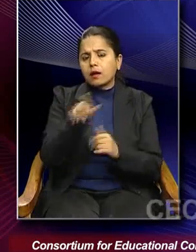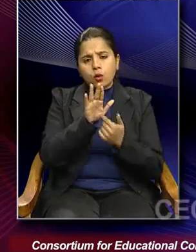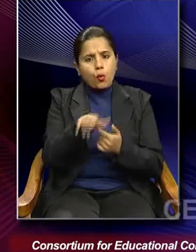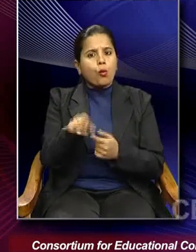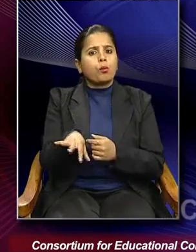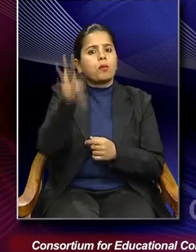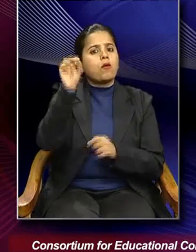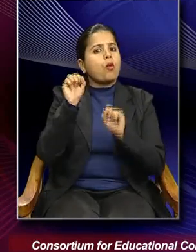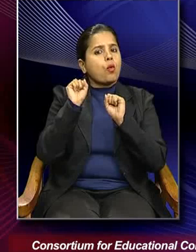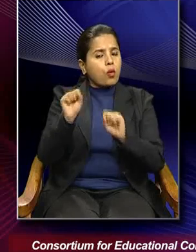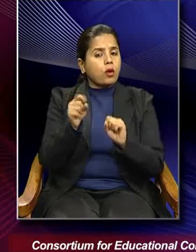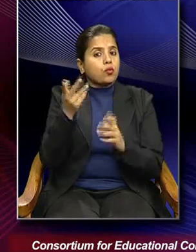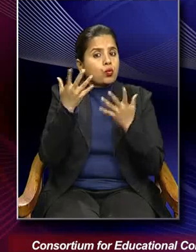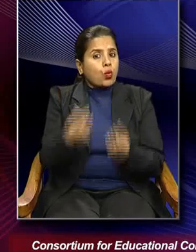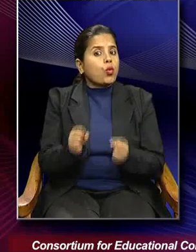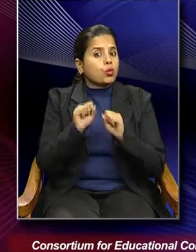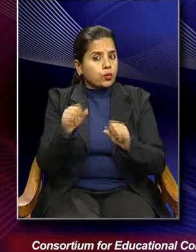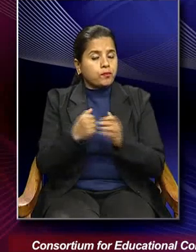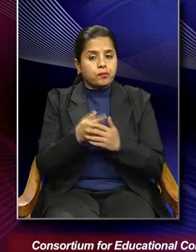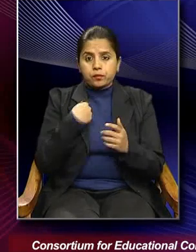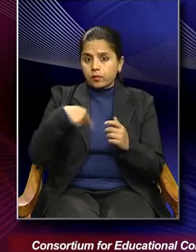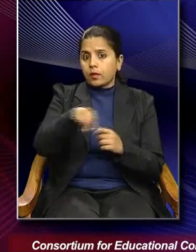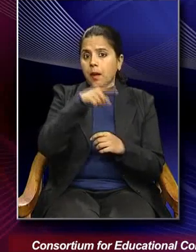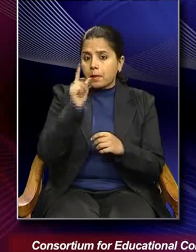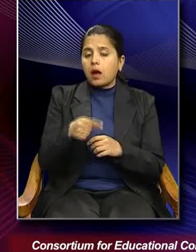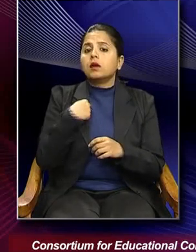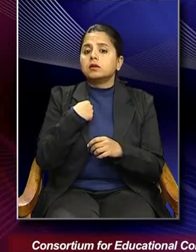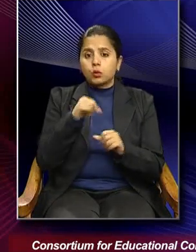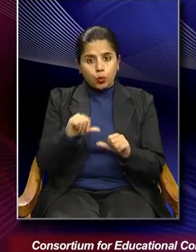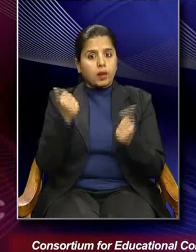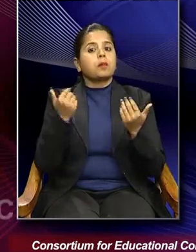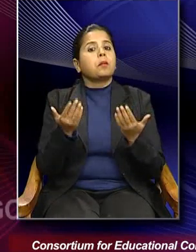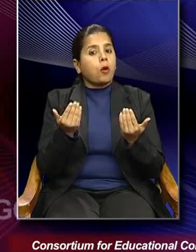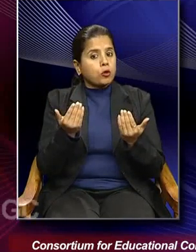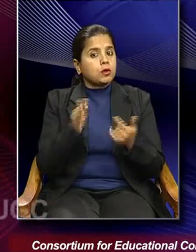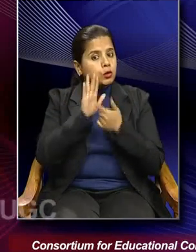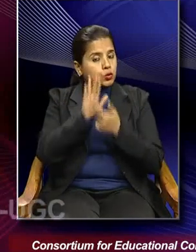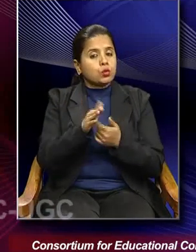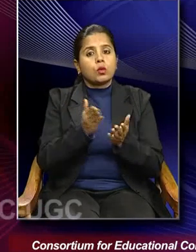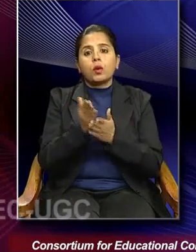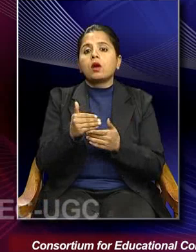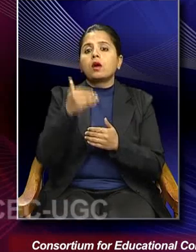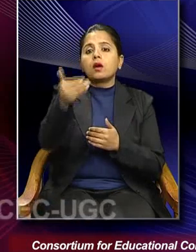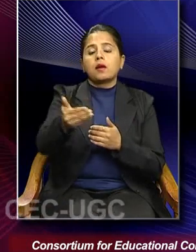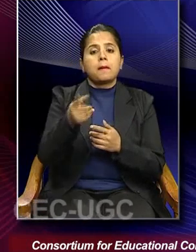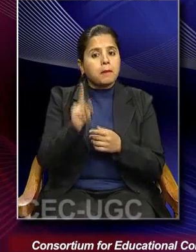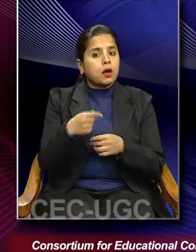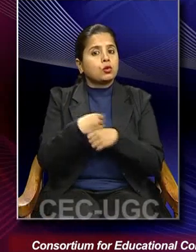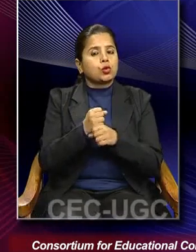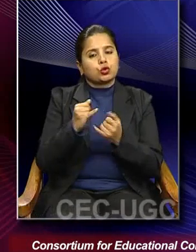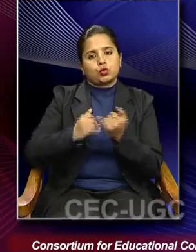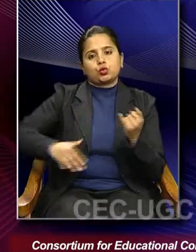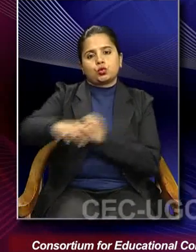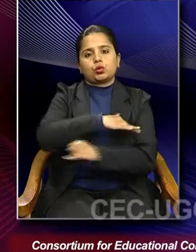preferences that they want, and we should still be able to come up with a way of generating a